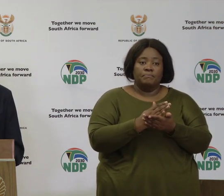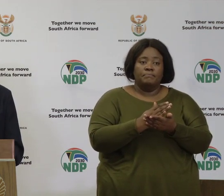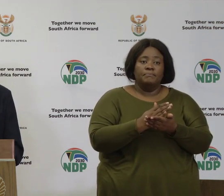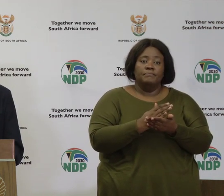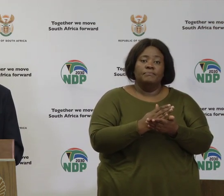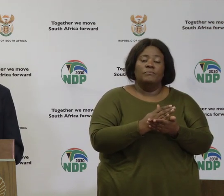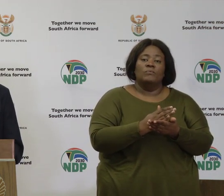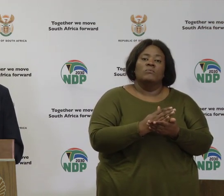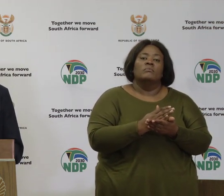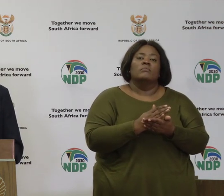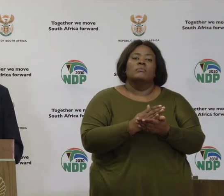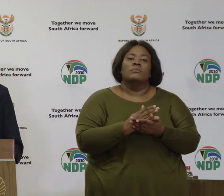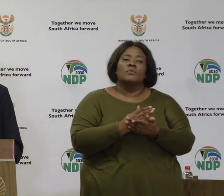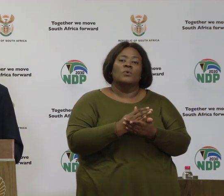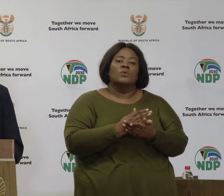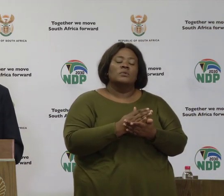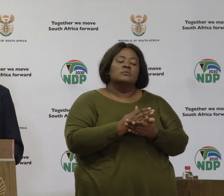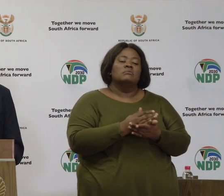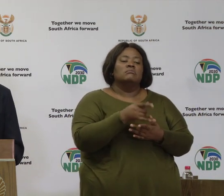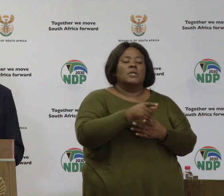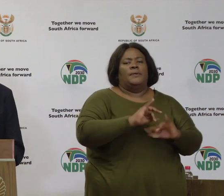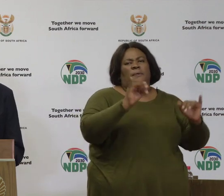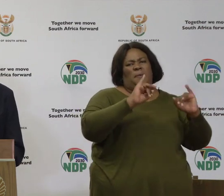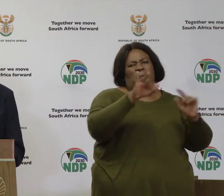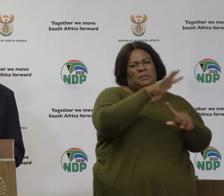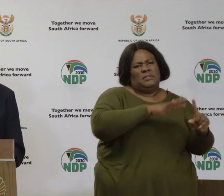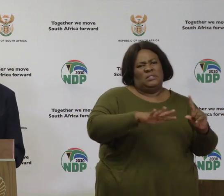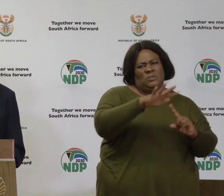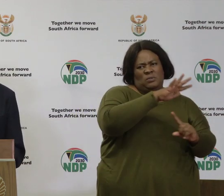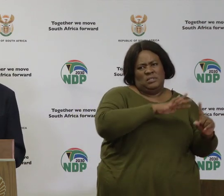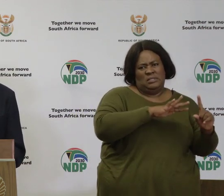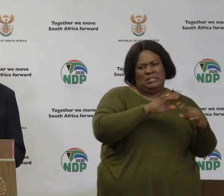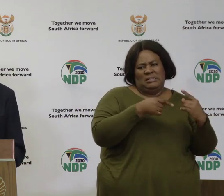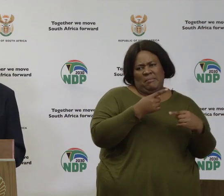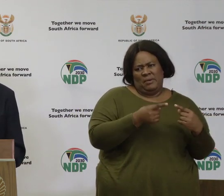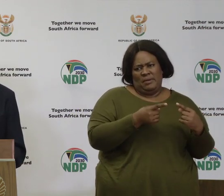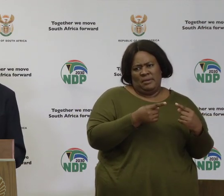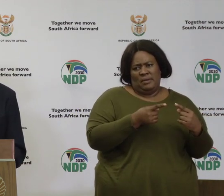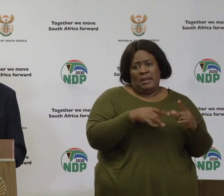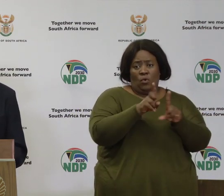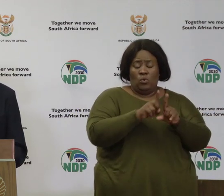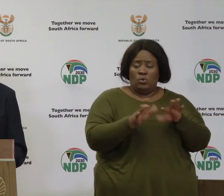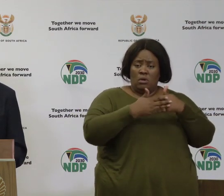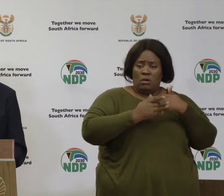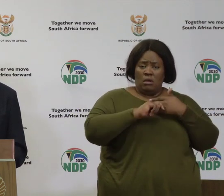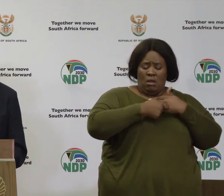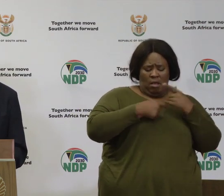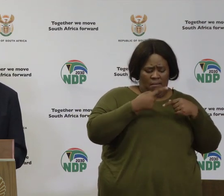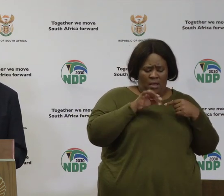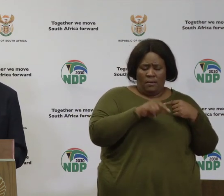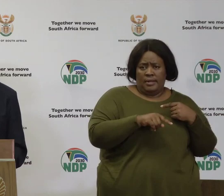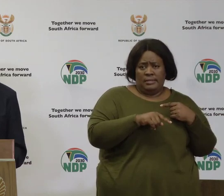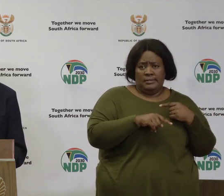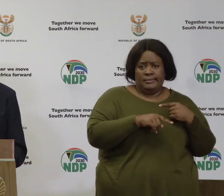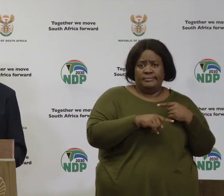national state of disaster environment is about and what this lockdown is about, as